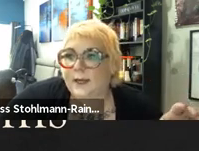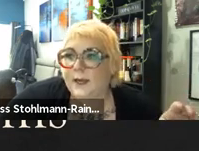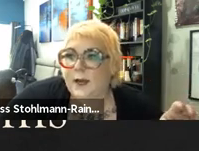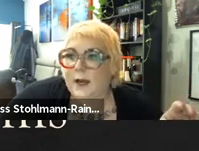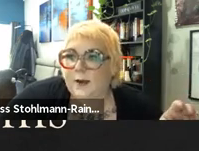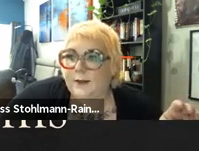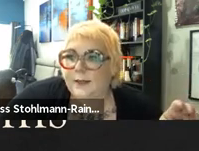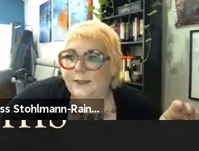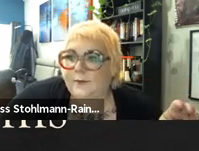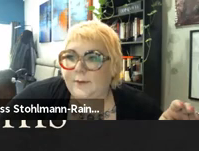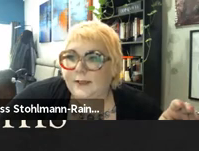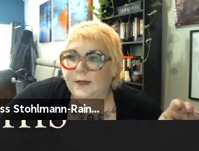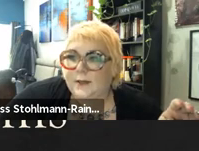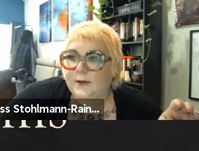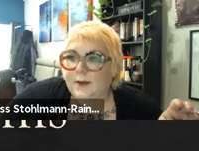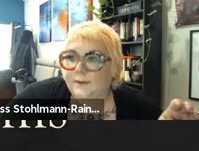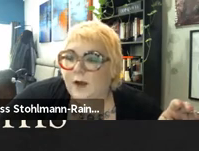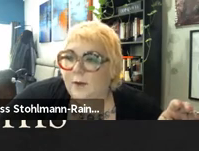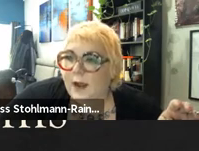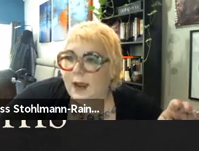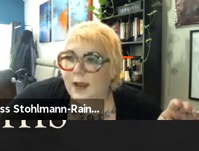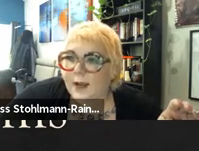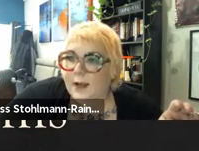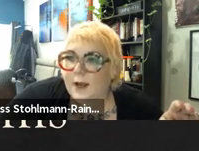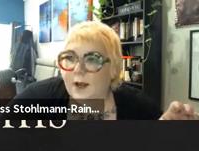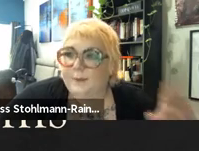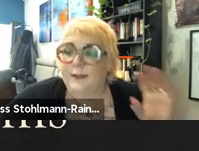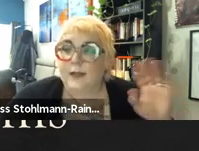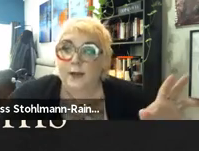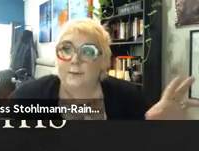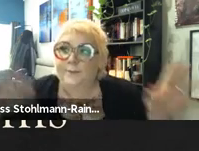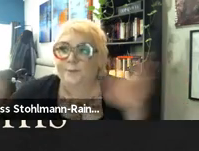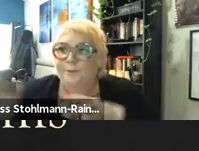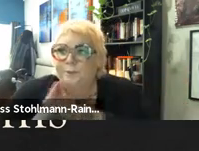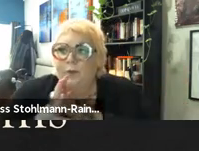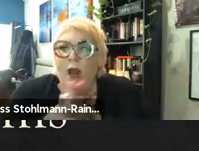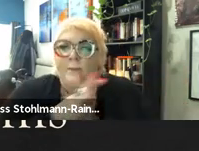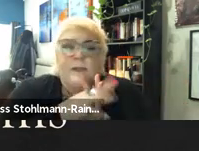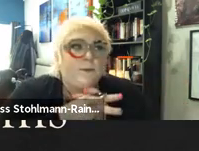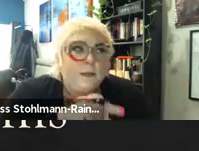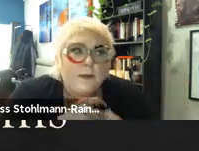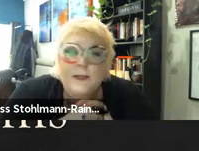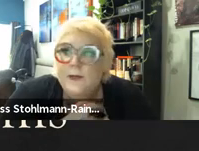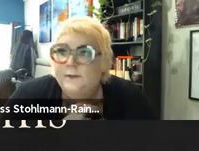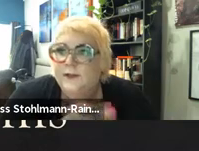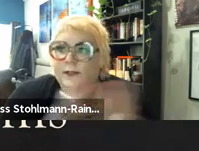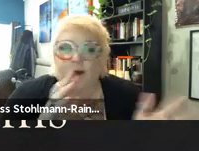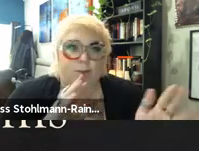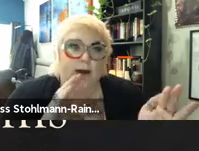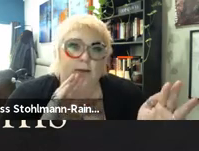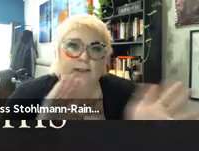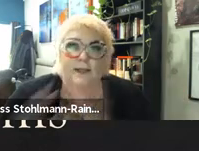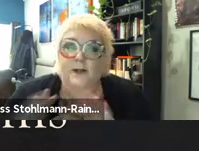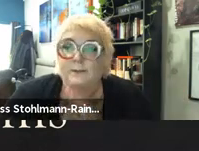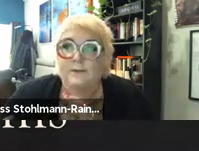policing um and this information also comes from a um a document um that's really really useful that